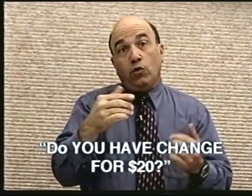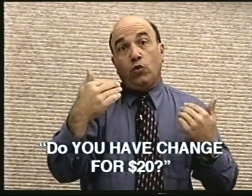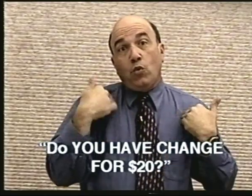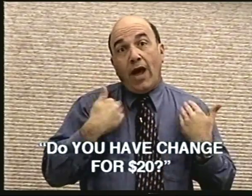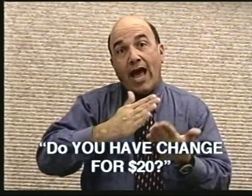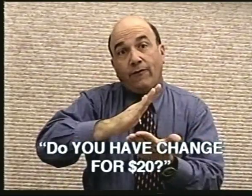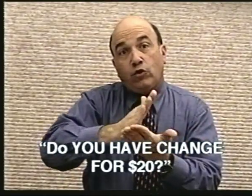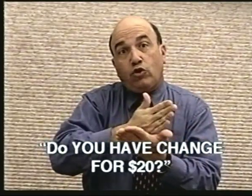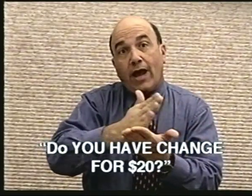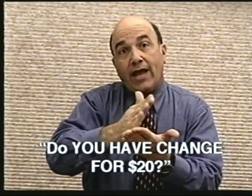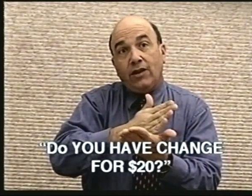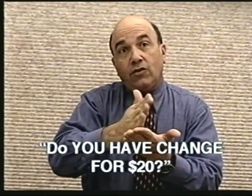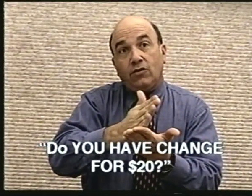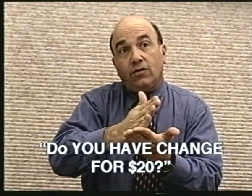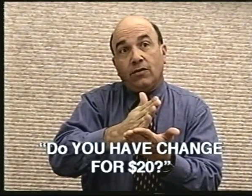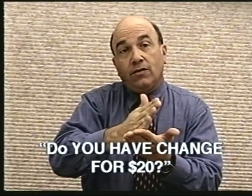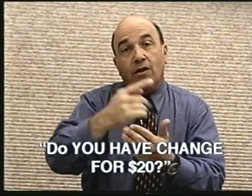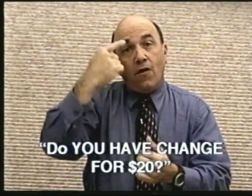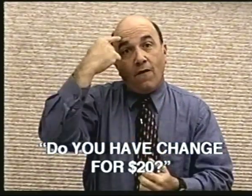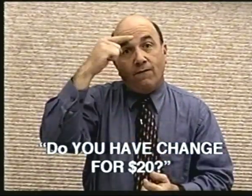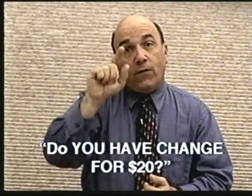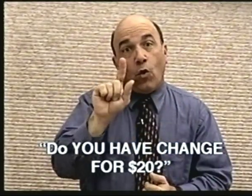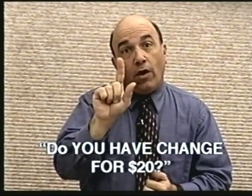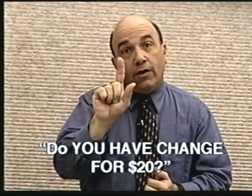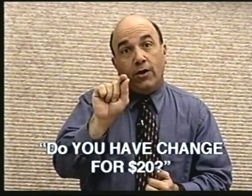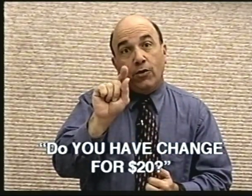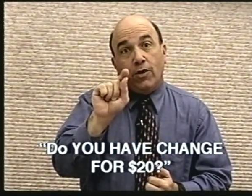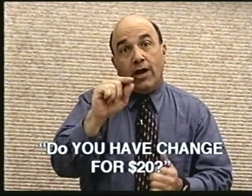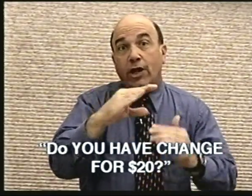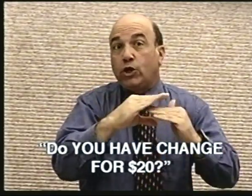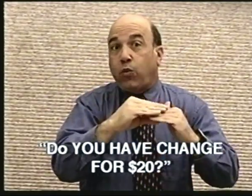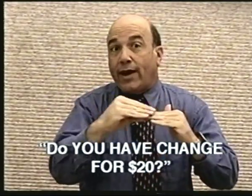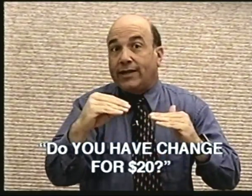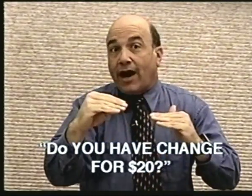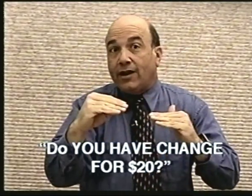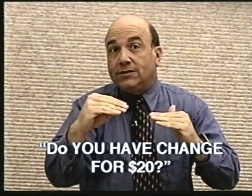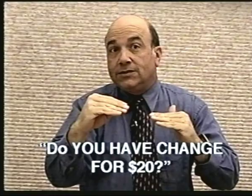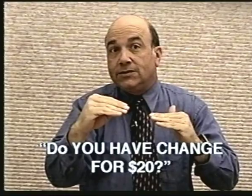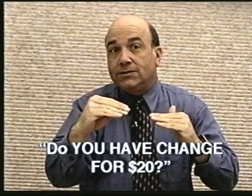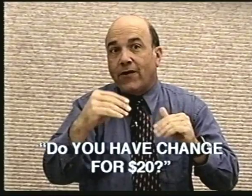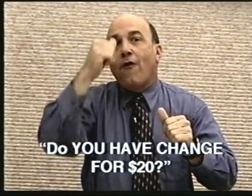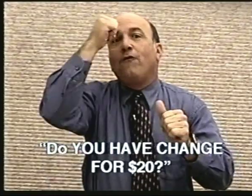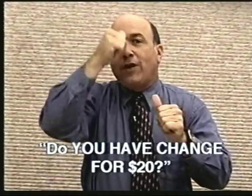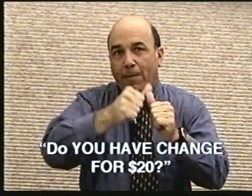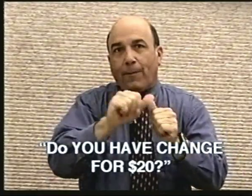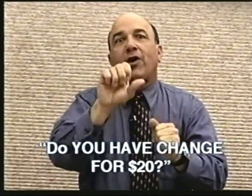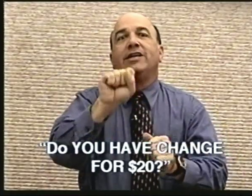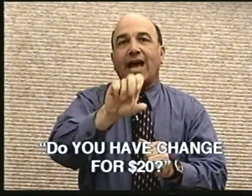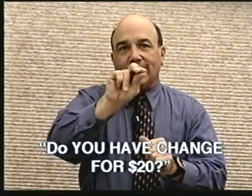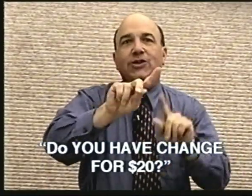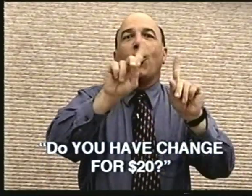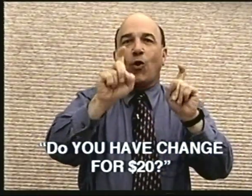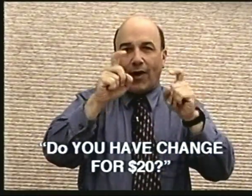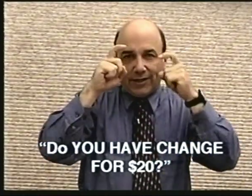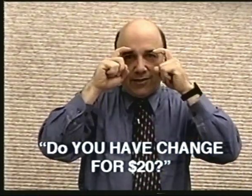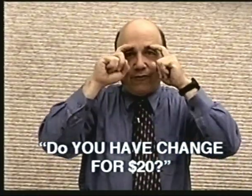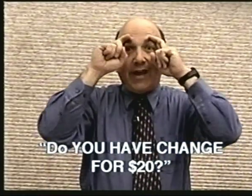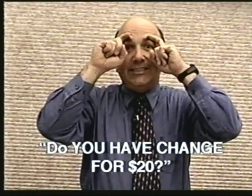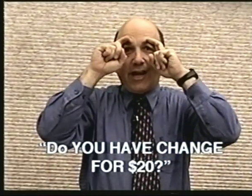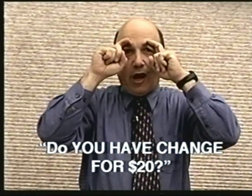You have change for $20. Remember, yes, no question, raise your